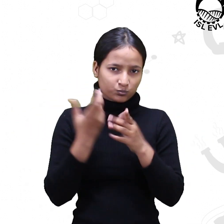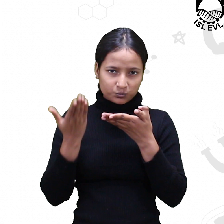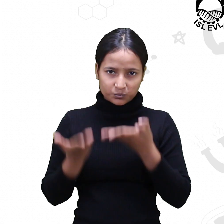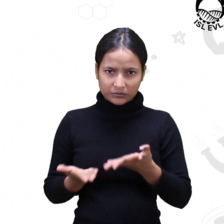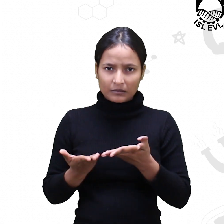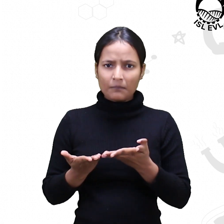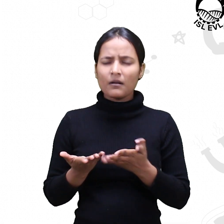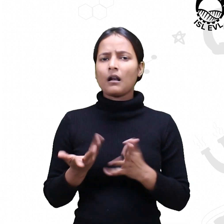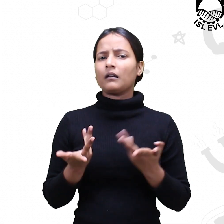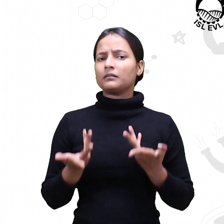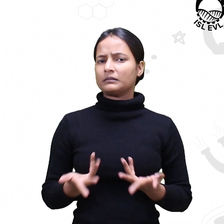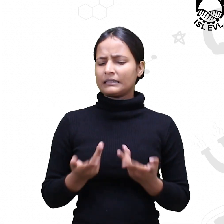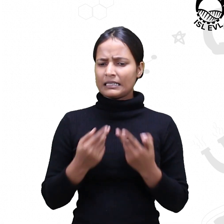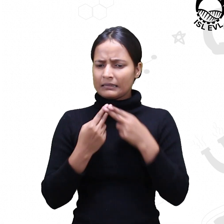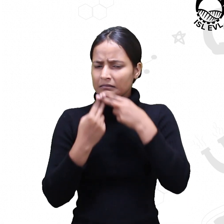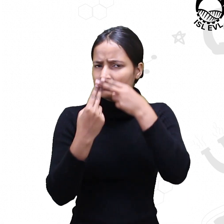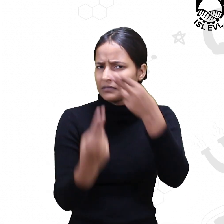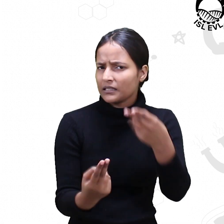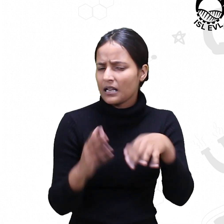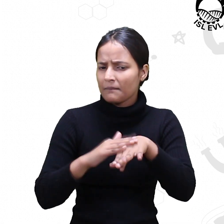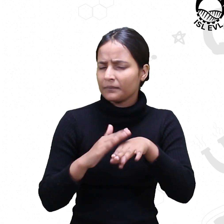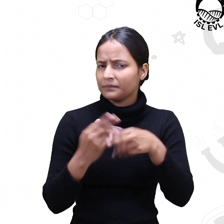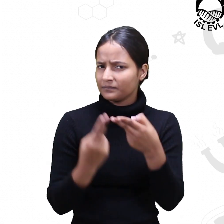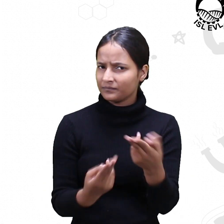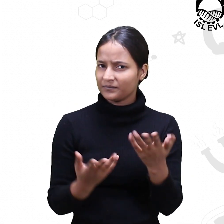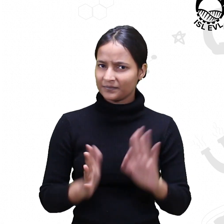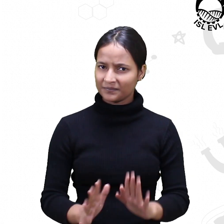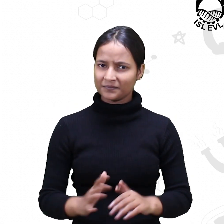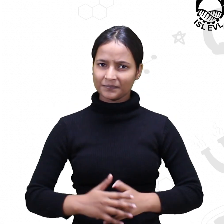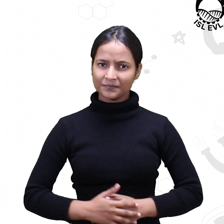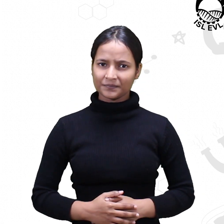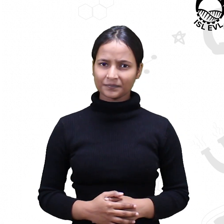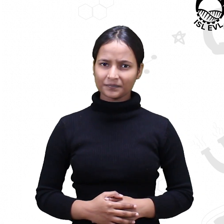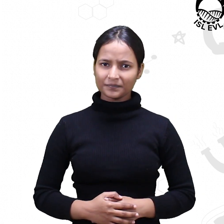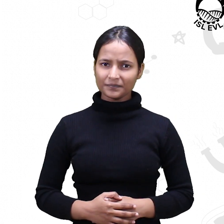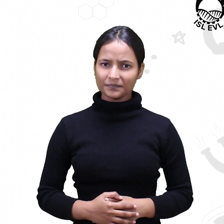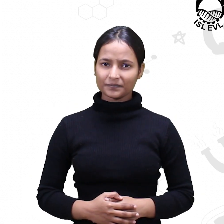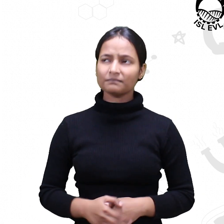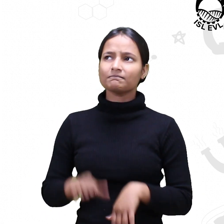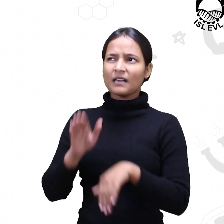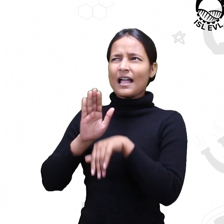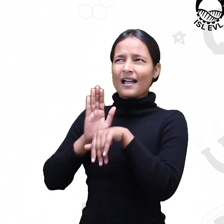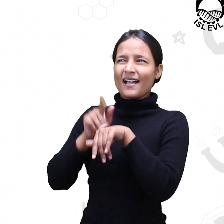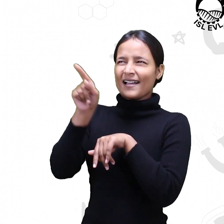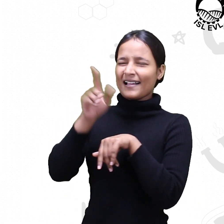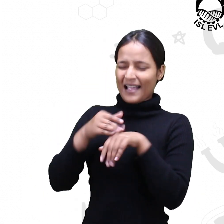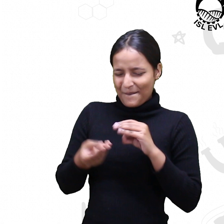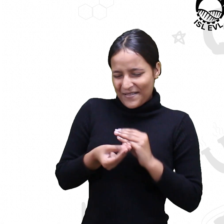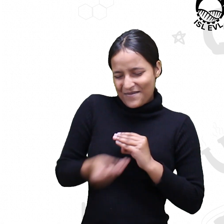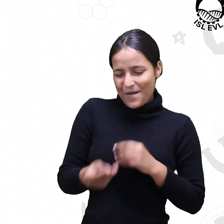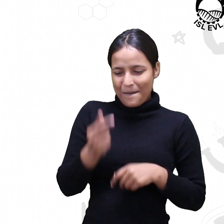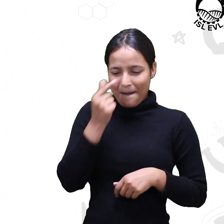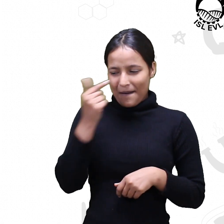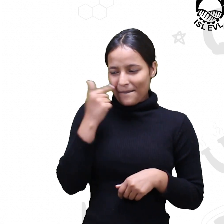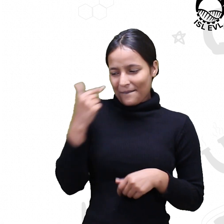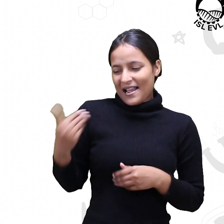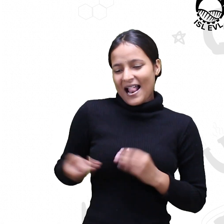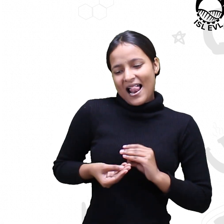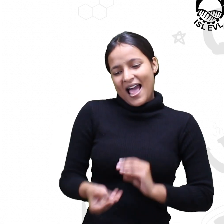his journey as a scientist. I'm soon going to have a younger sibling. Oh wow, a baby sibling to play with.